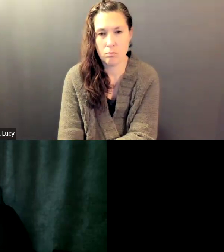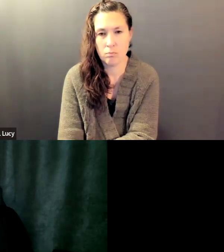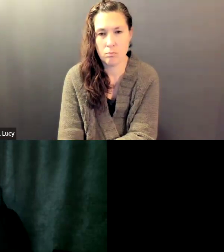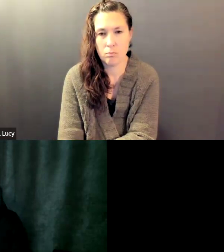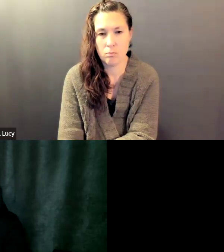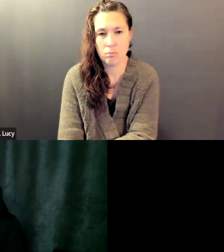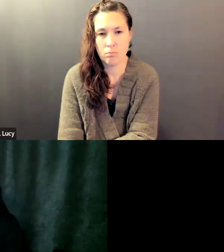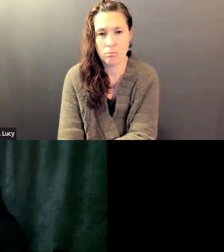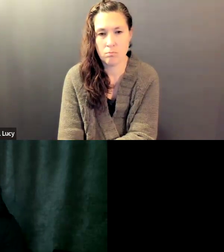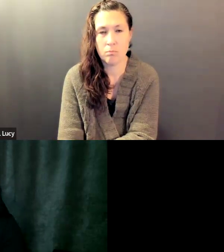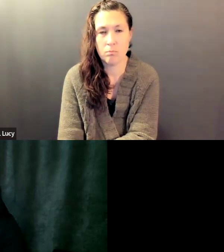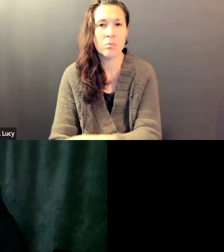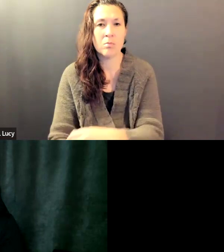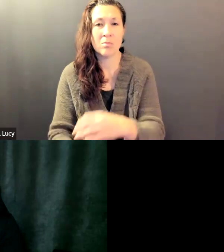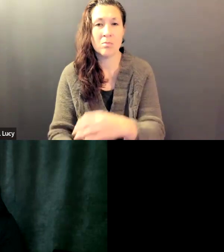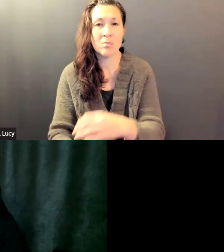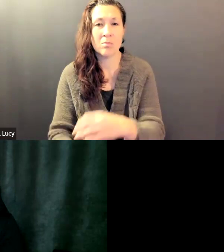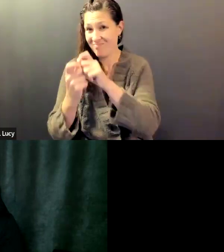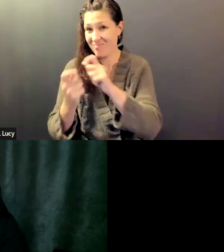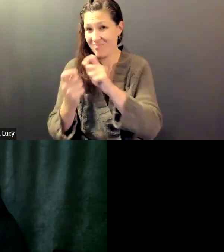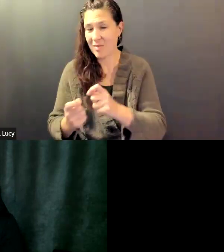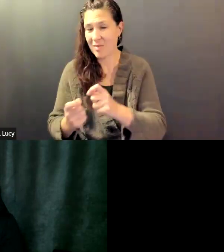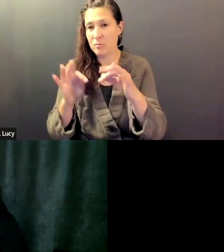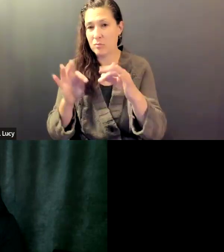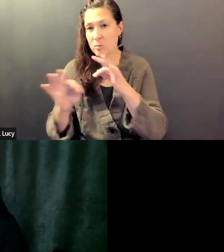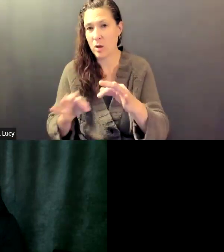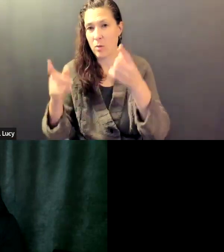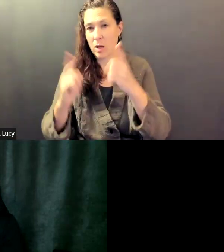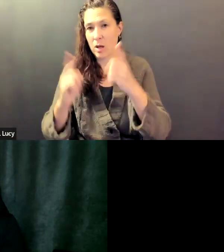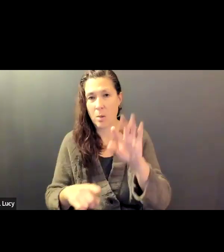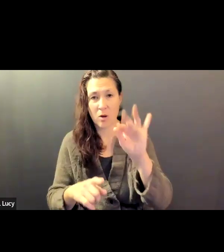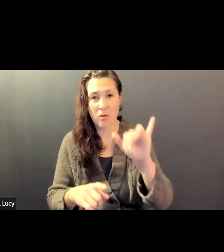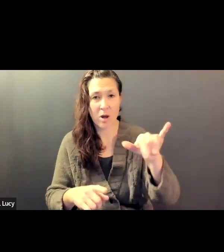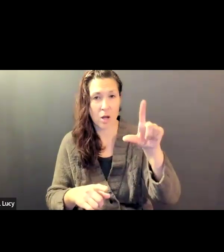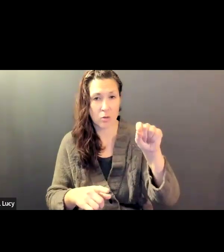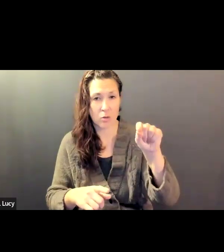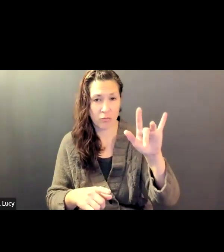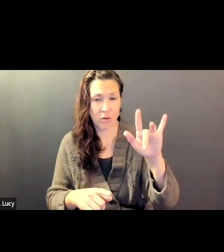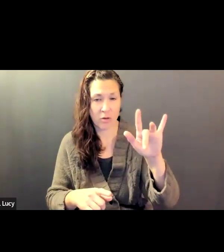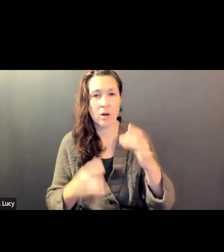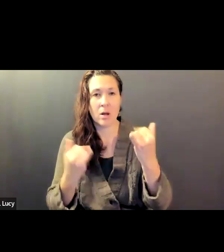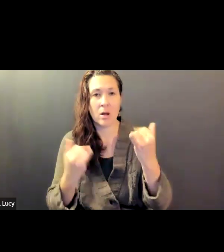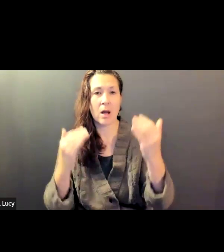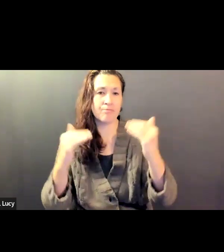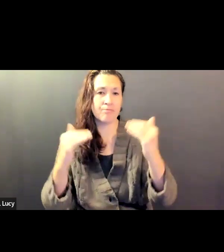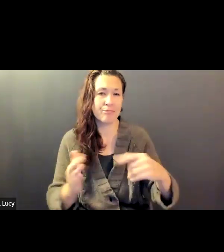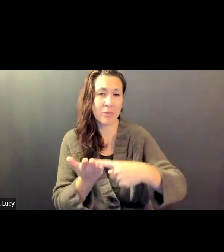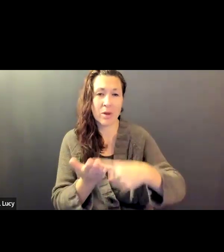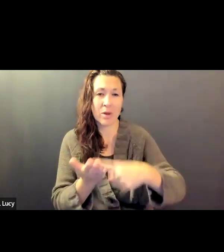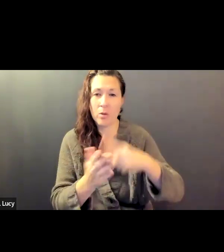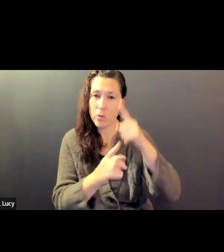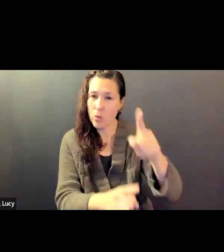So if that's the nuts and bolts of where we are for FY25, I want to step back a little bit and talk about our goals for the FY25